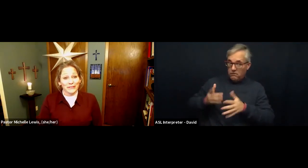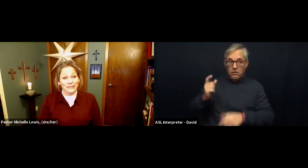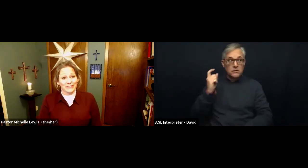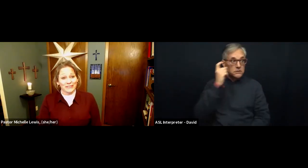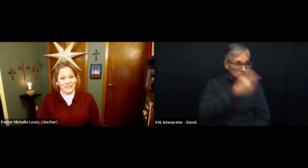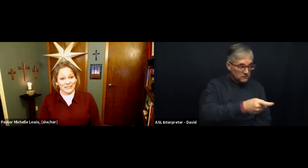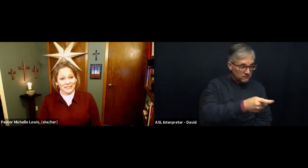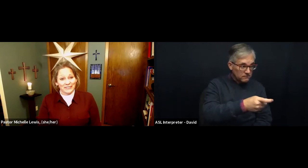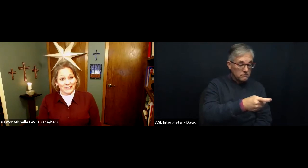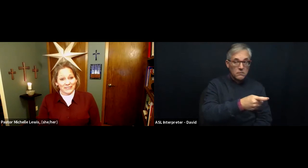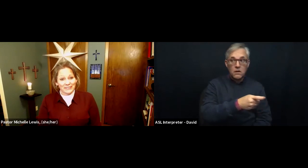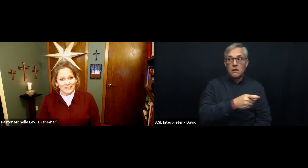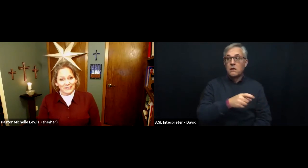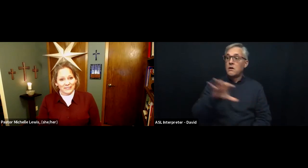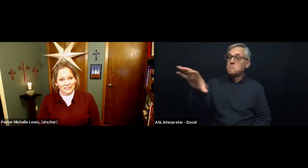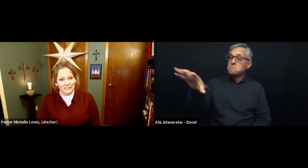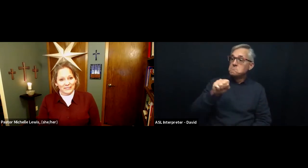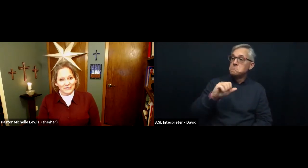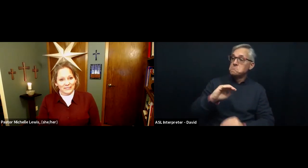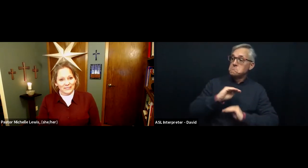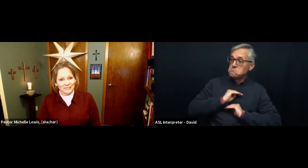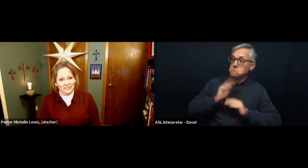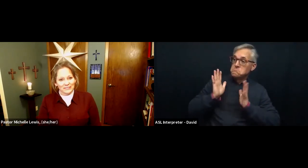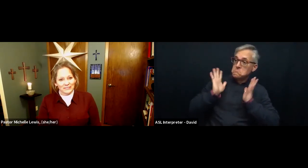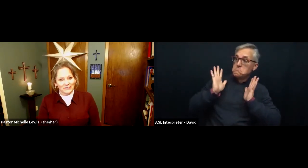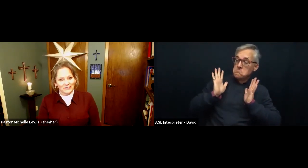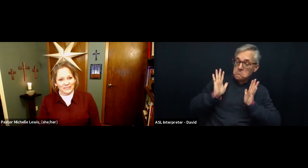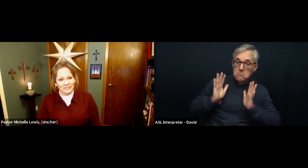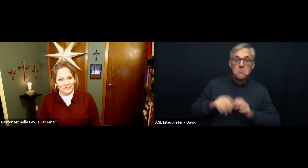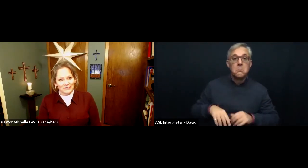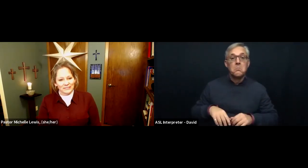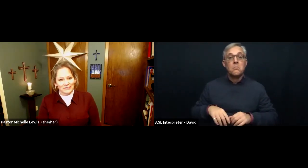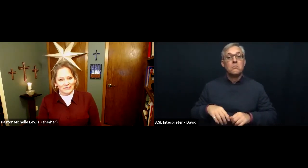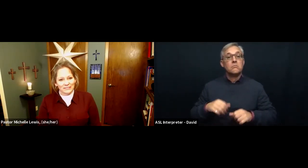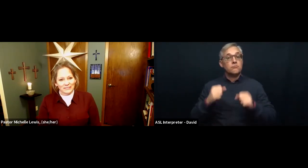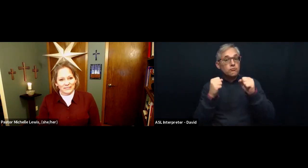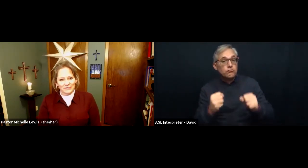the world.